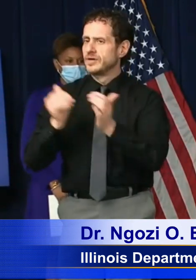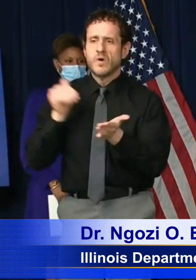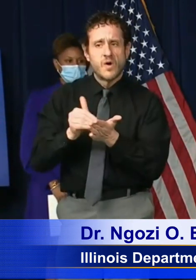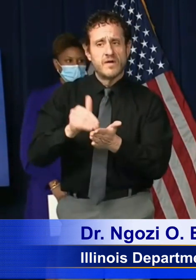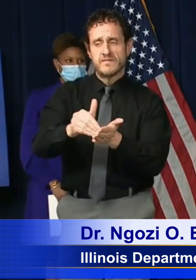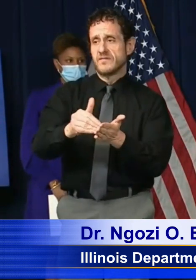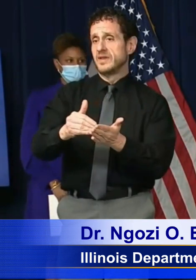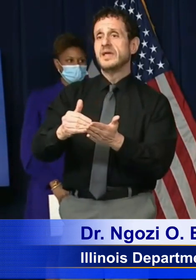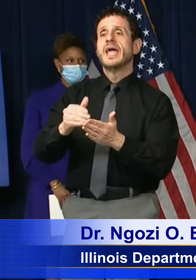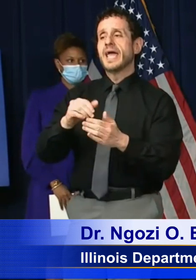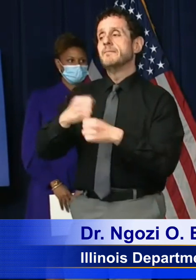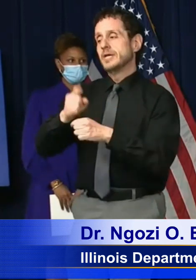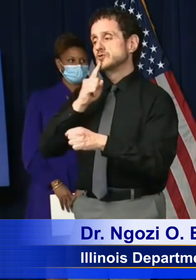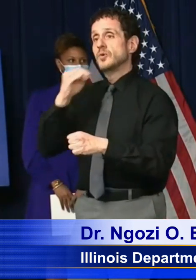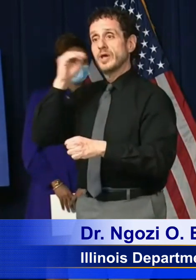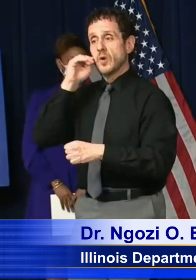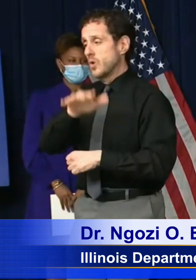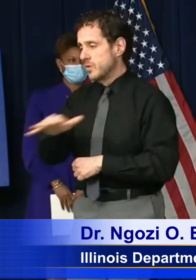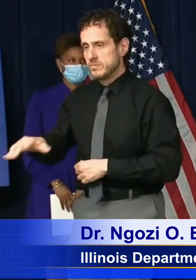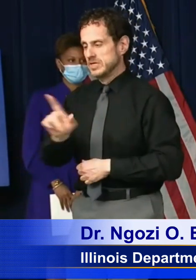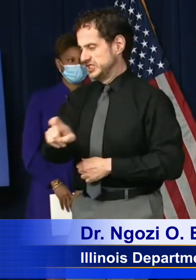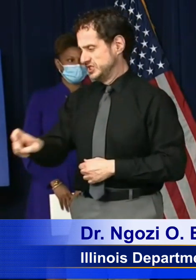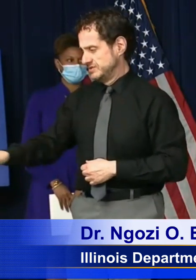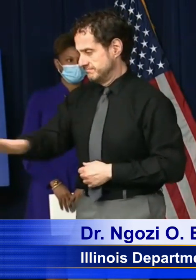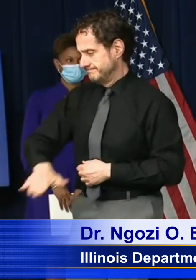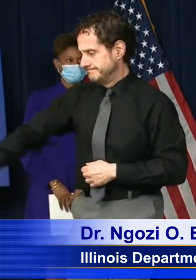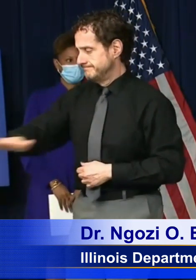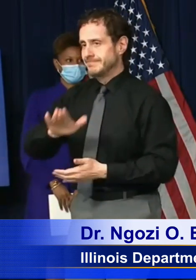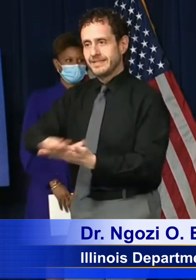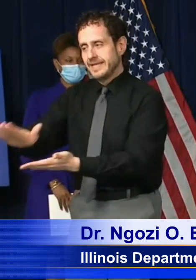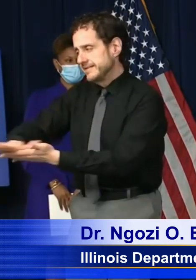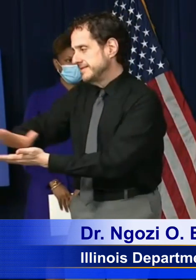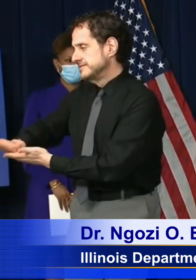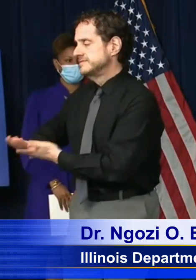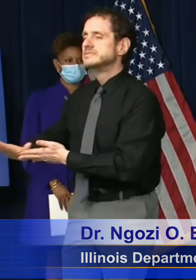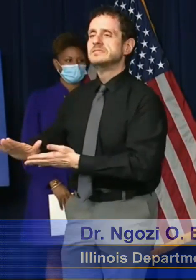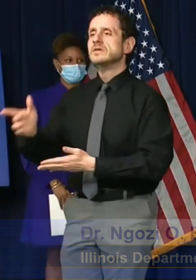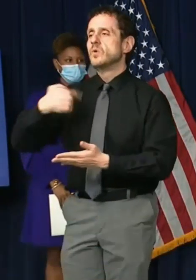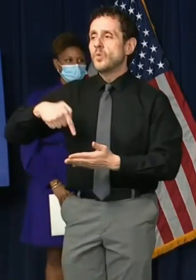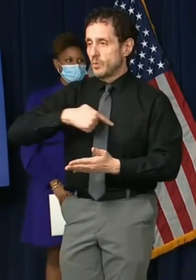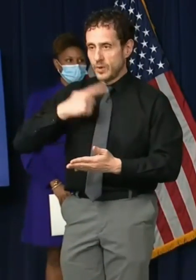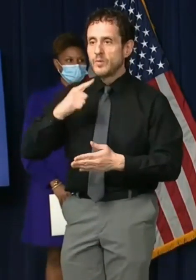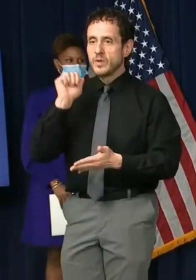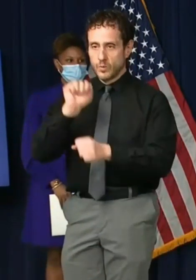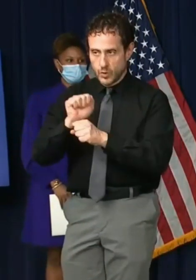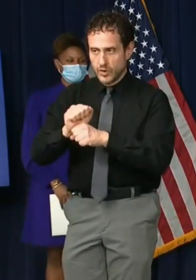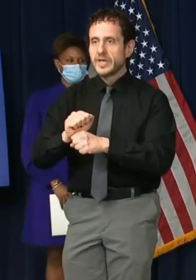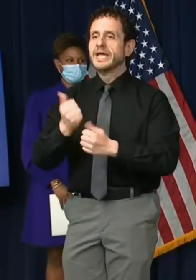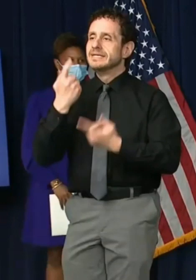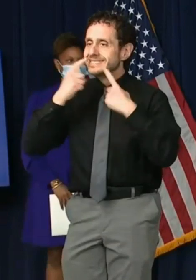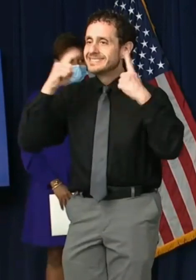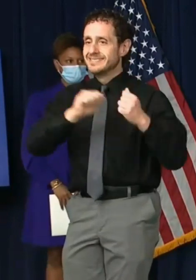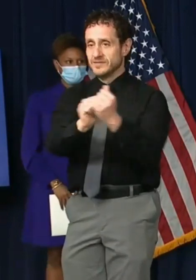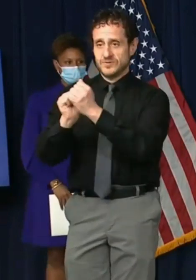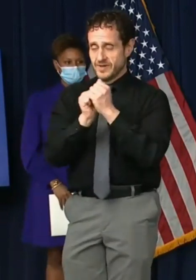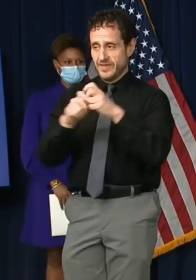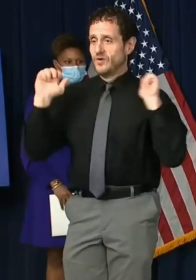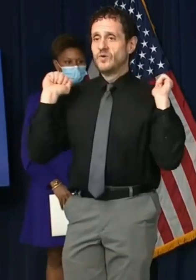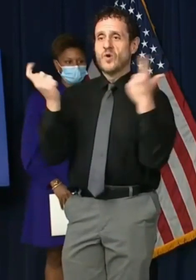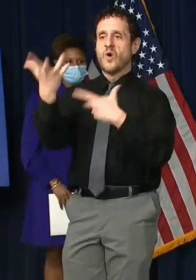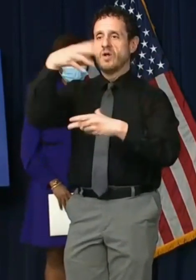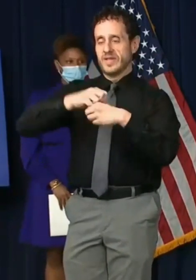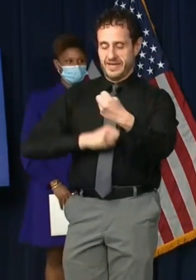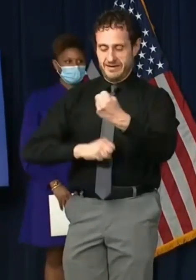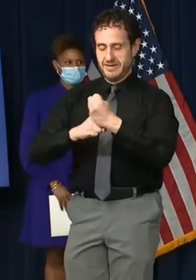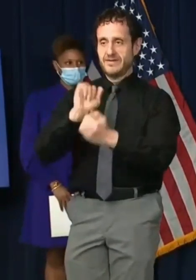frequently touched surfaces. We will all do this together. We will remain all in Illinois. And